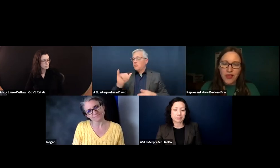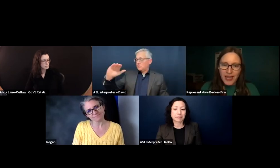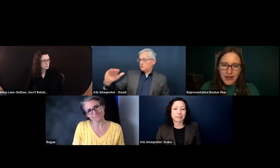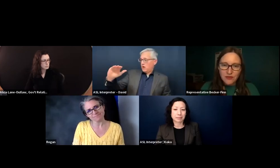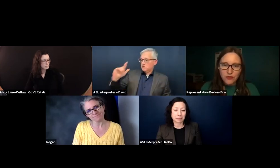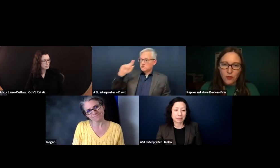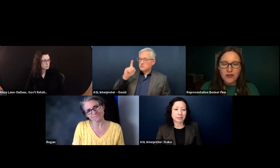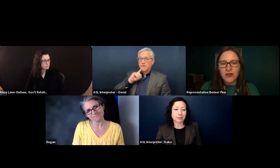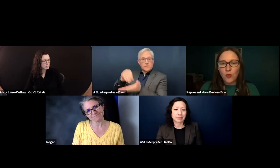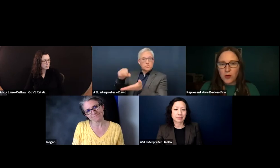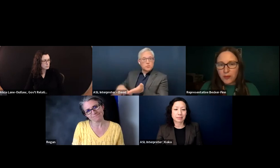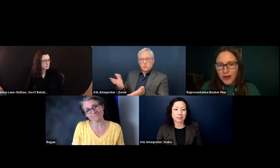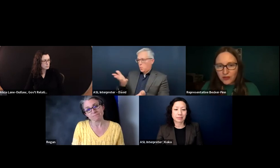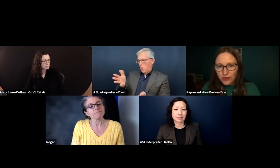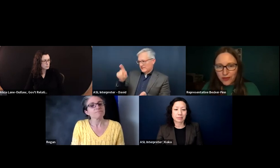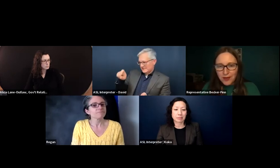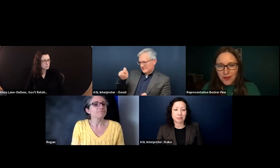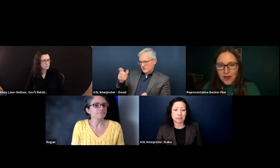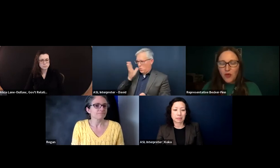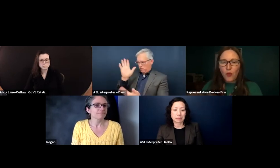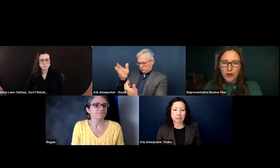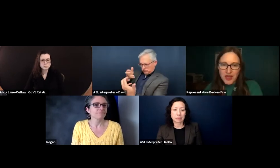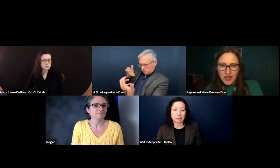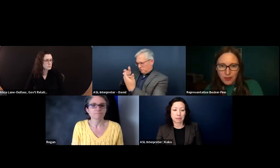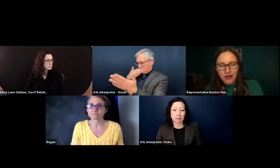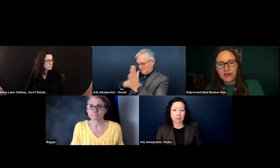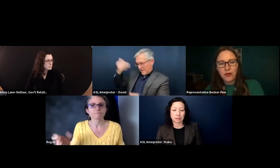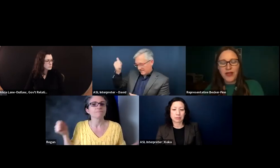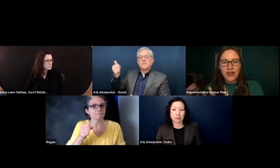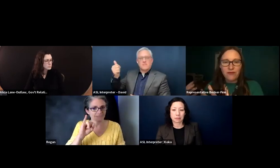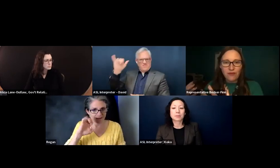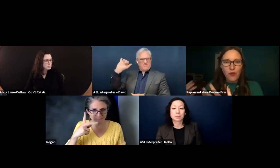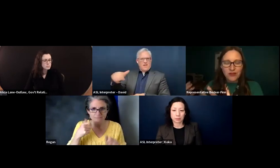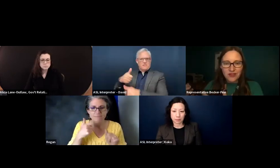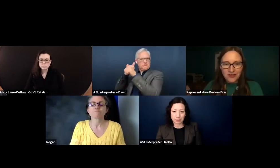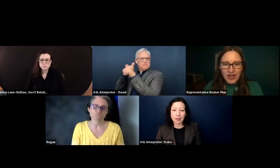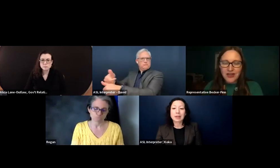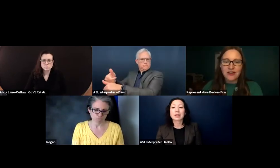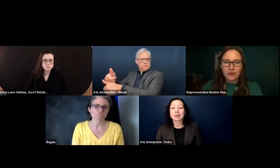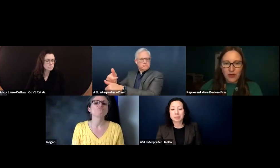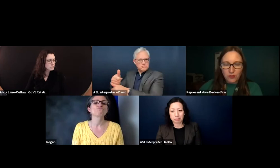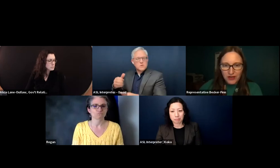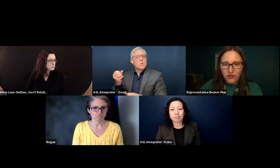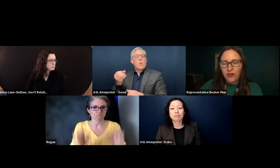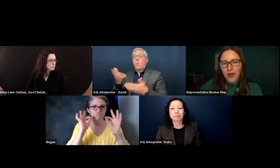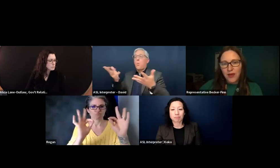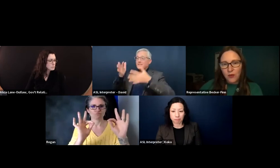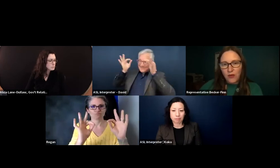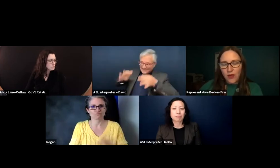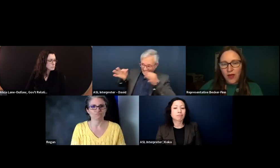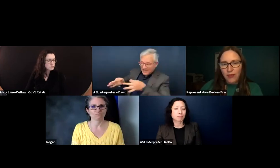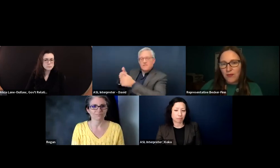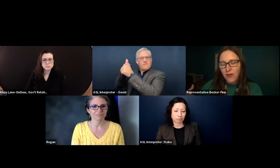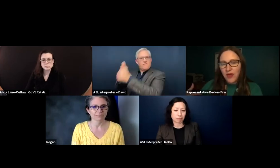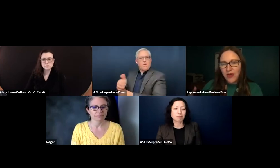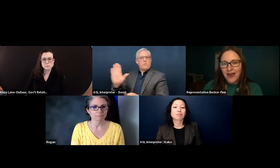individual plan for what is going to work best for them, we're making it possible that if what's decided is what's best for them and what